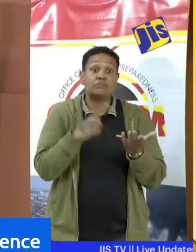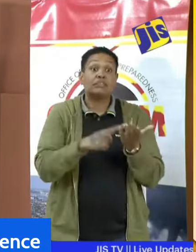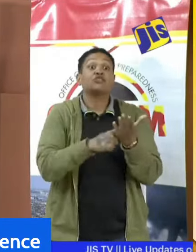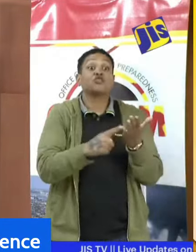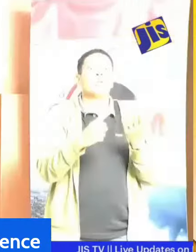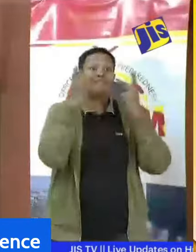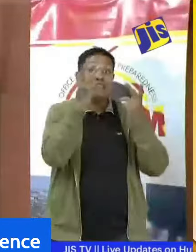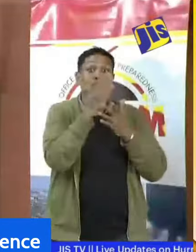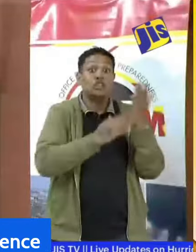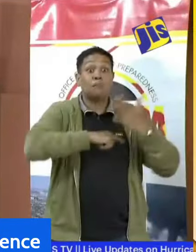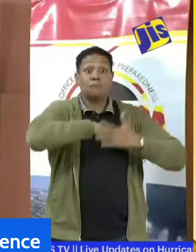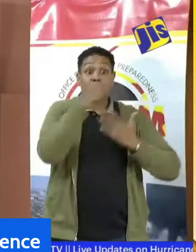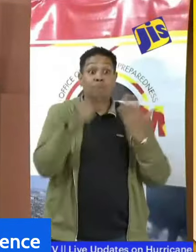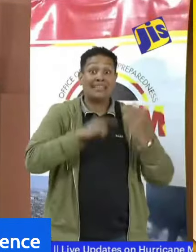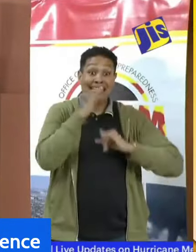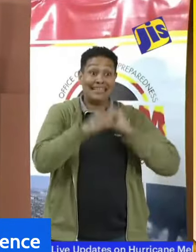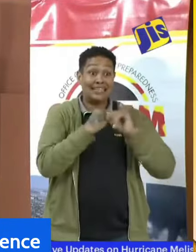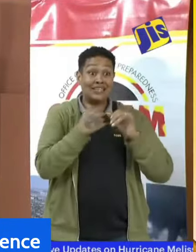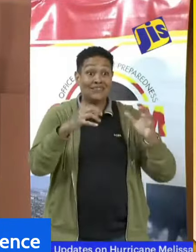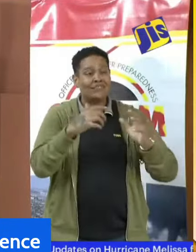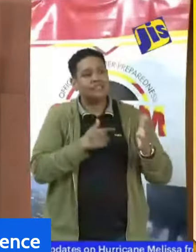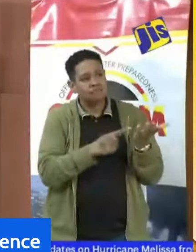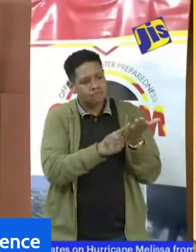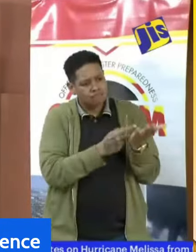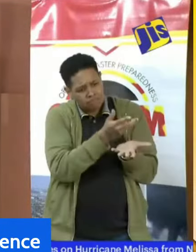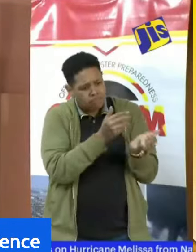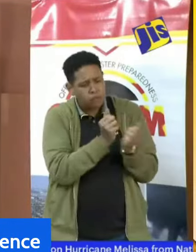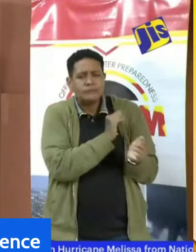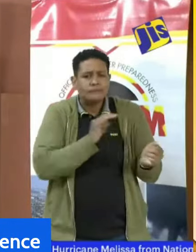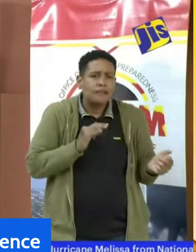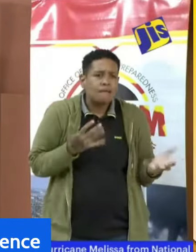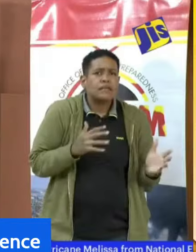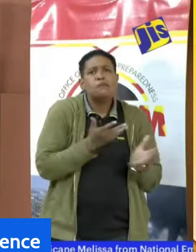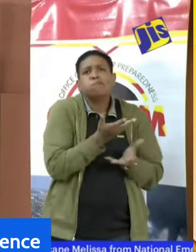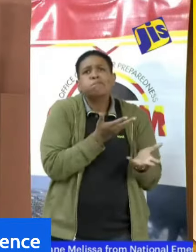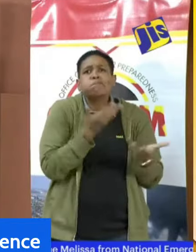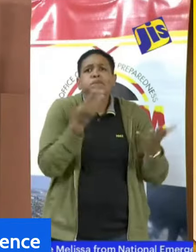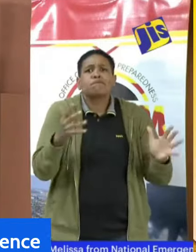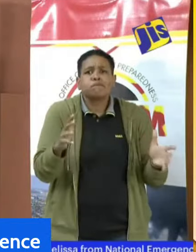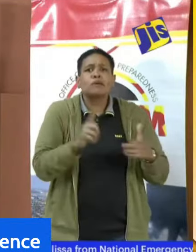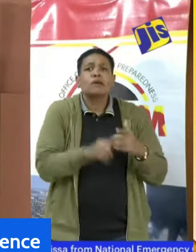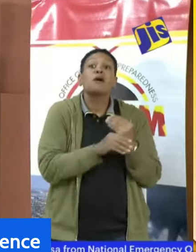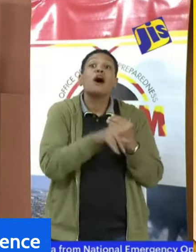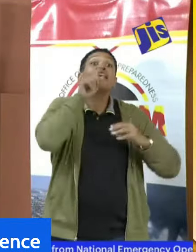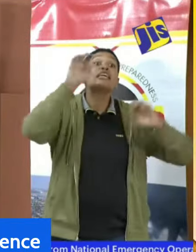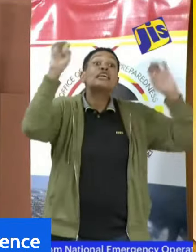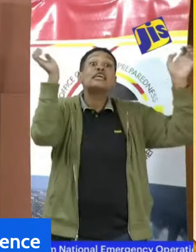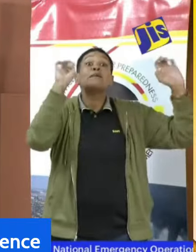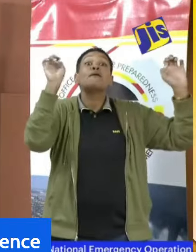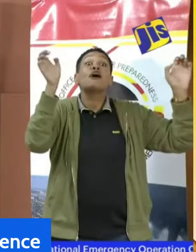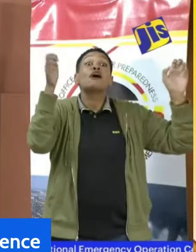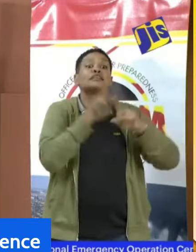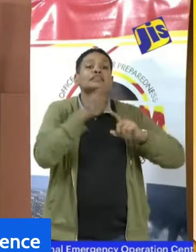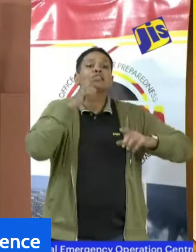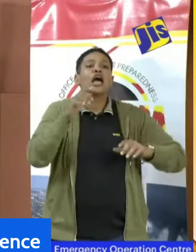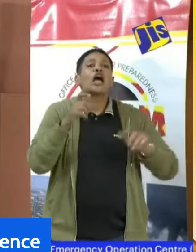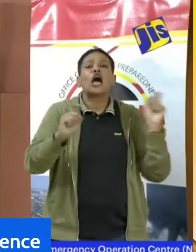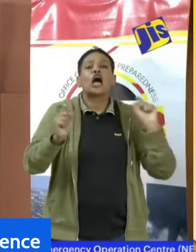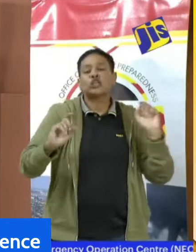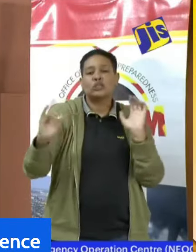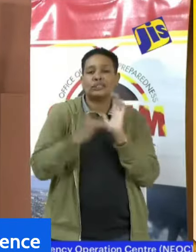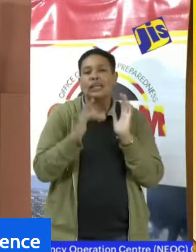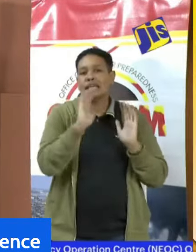visiting some of these institutions, having conversations with the staff and at the emergency control